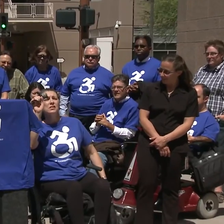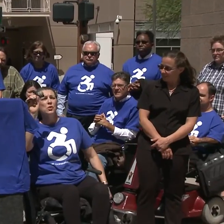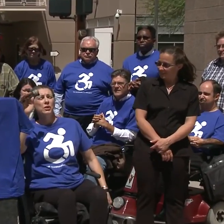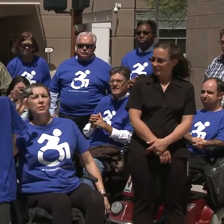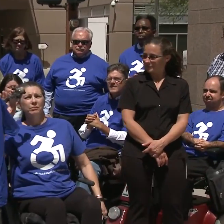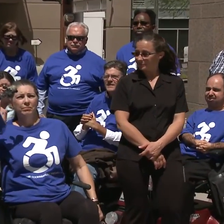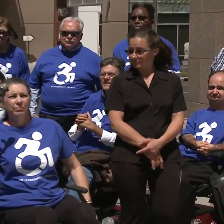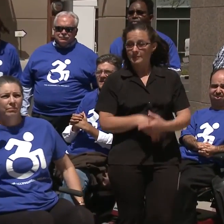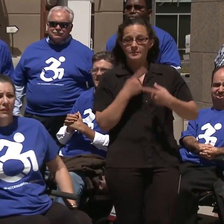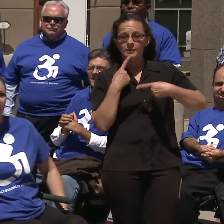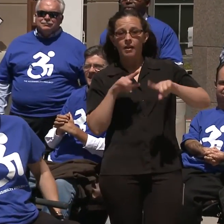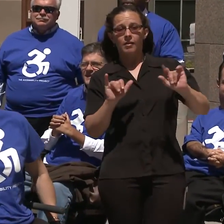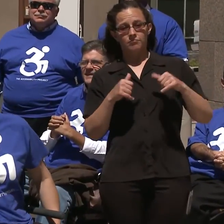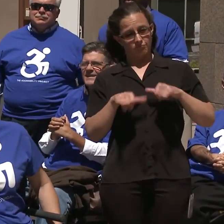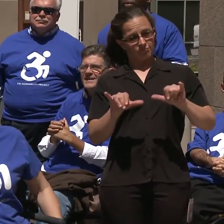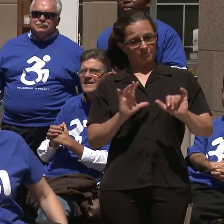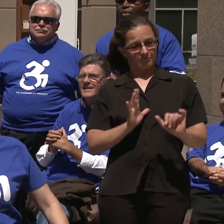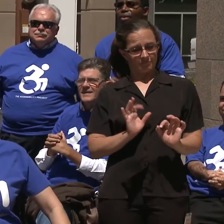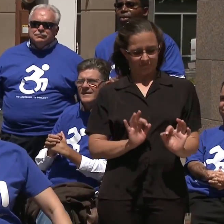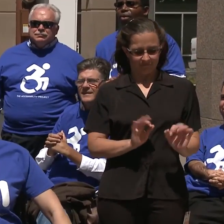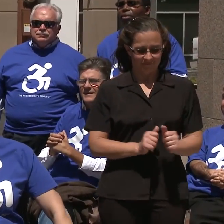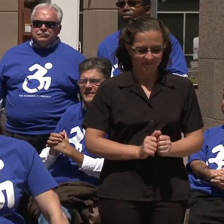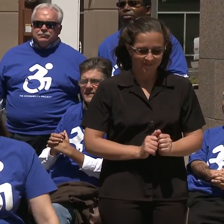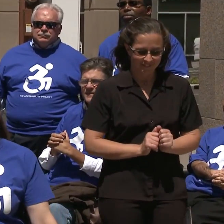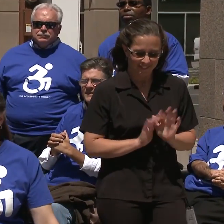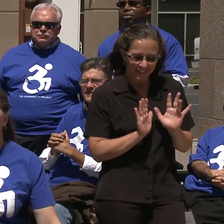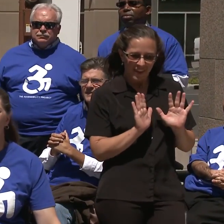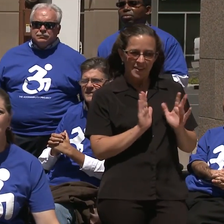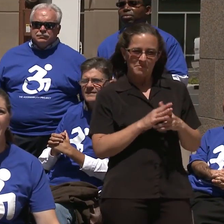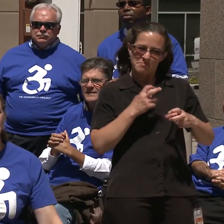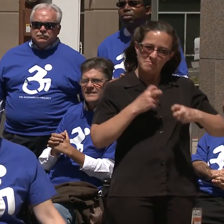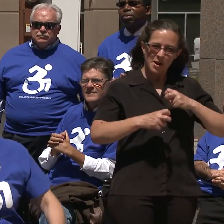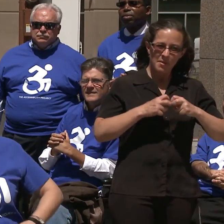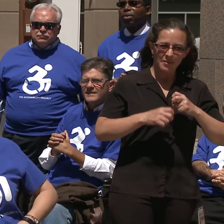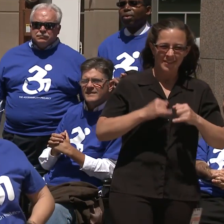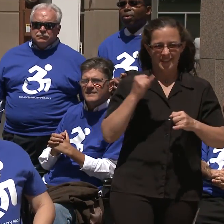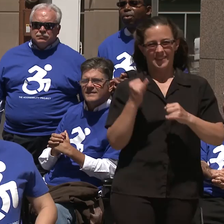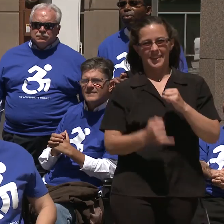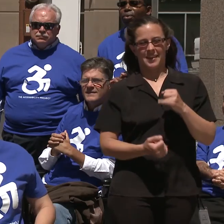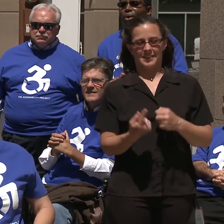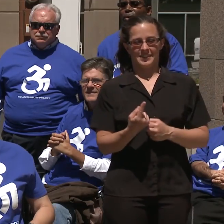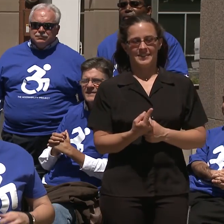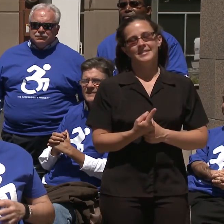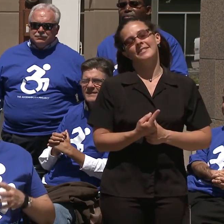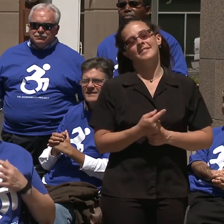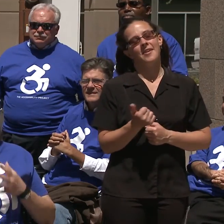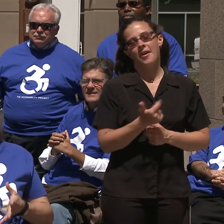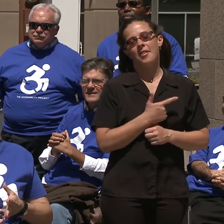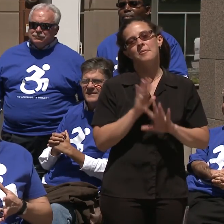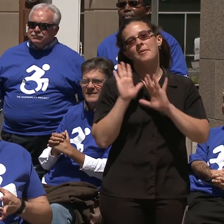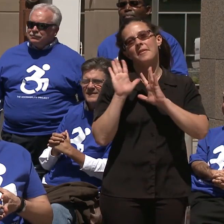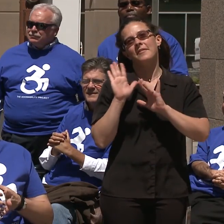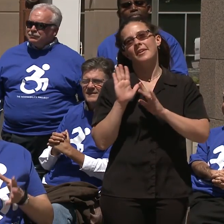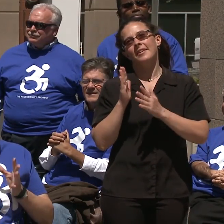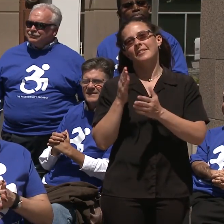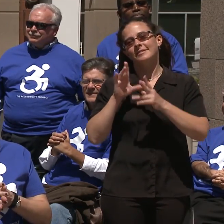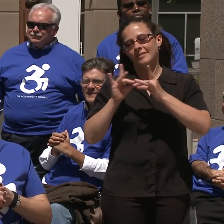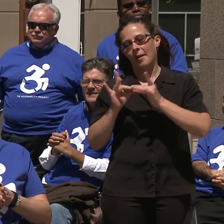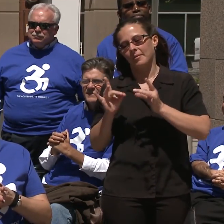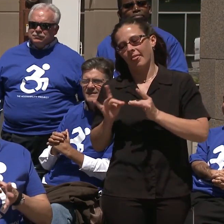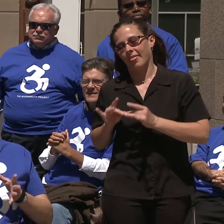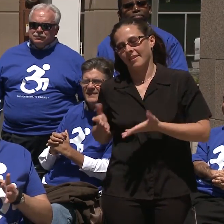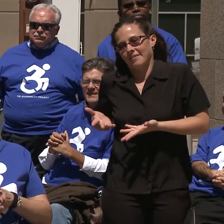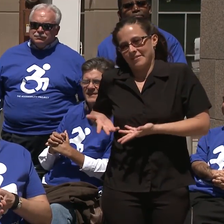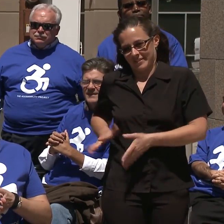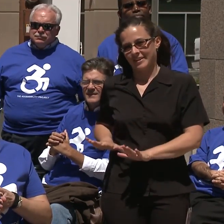Does that still work? Awesome. Well, the problem with going last is that all the great things have already been said, so I'm just going to leave it with